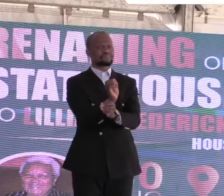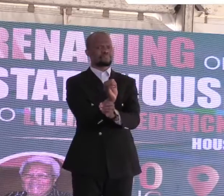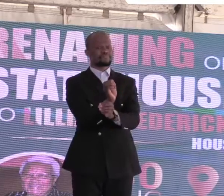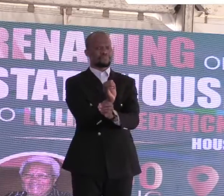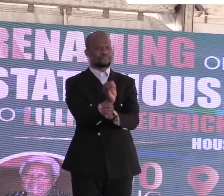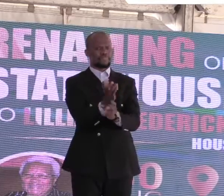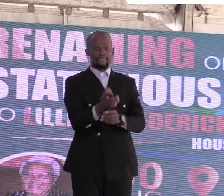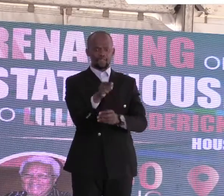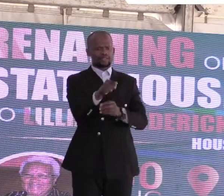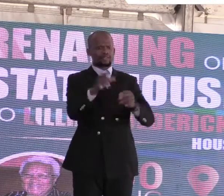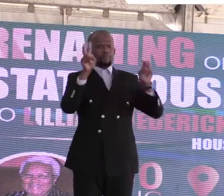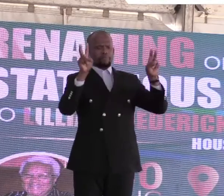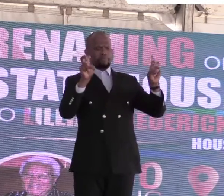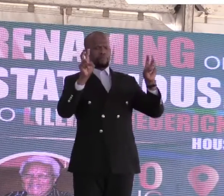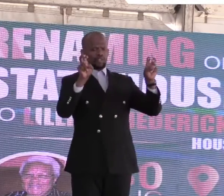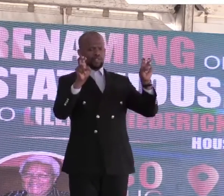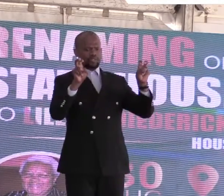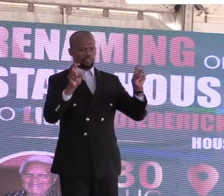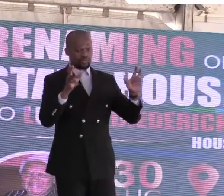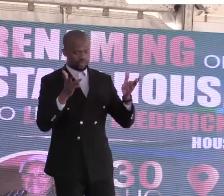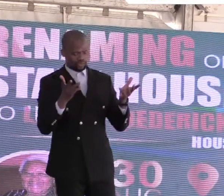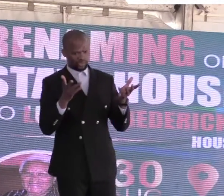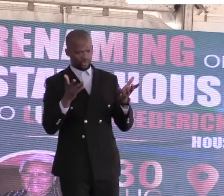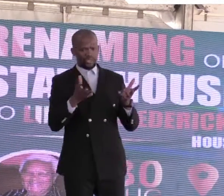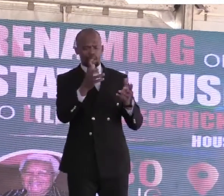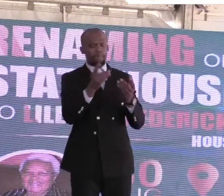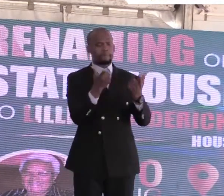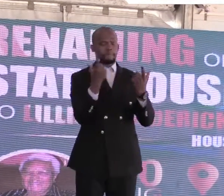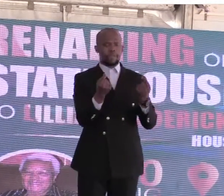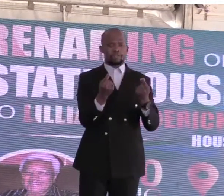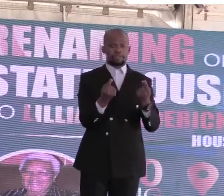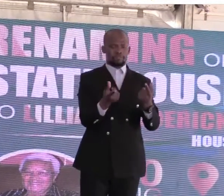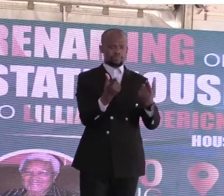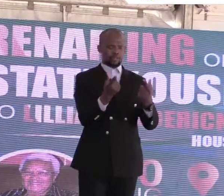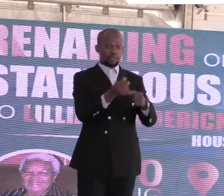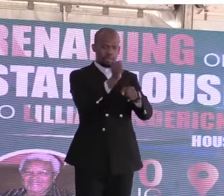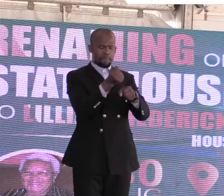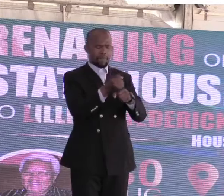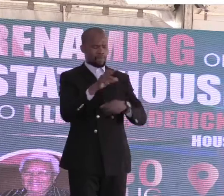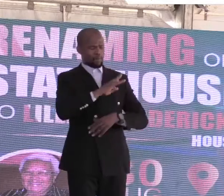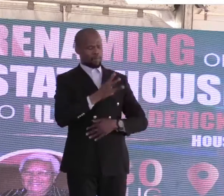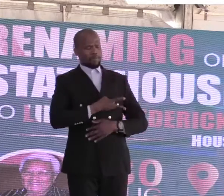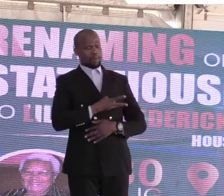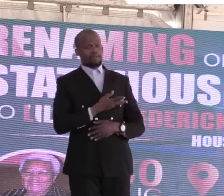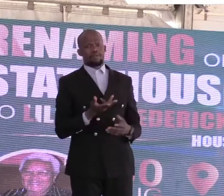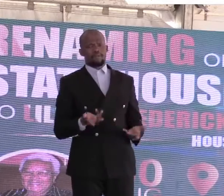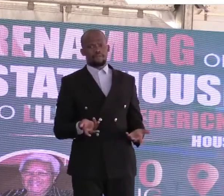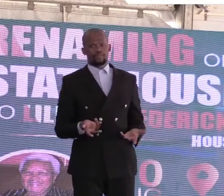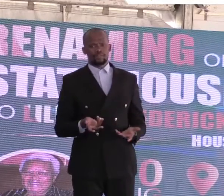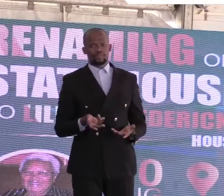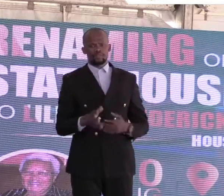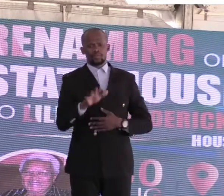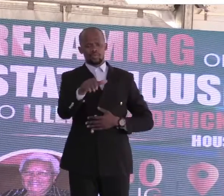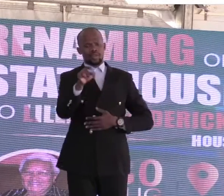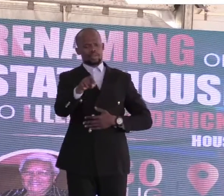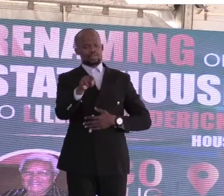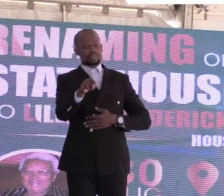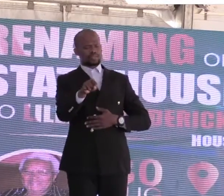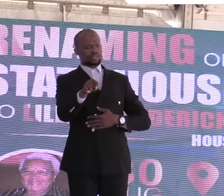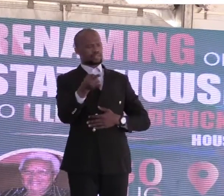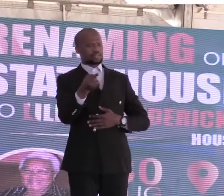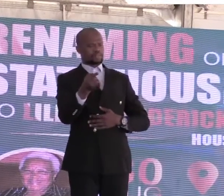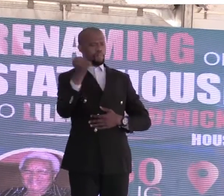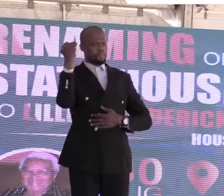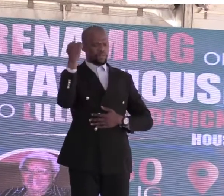These are the issues that molded the women, amongst other, to take up the historic